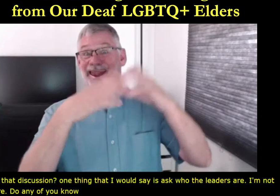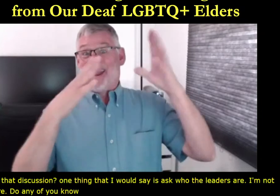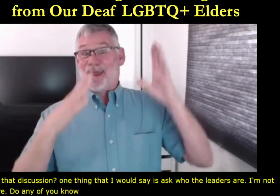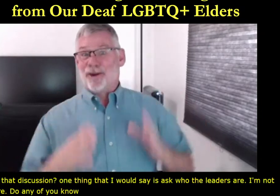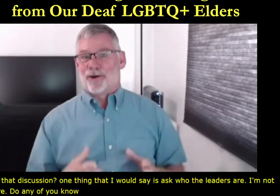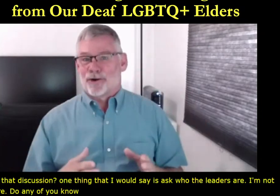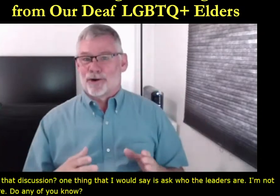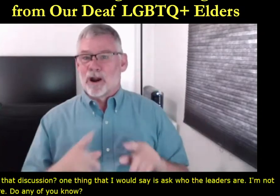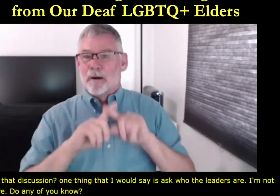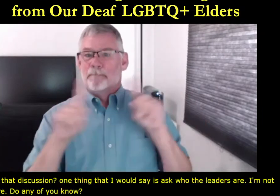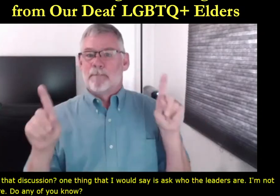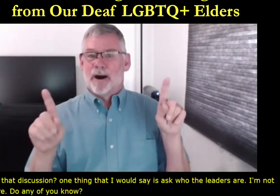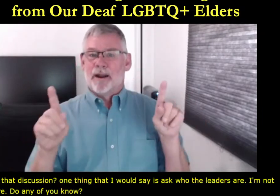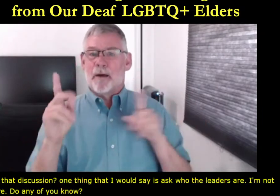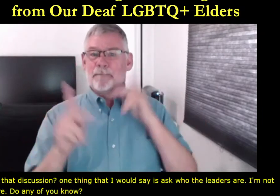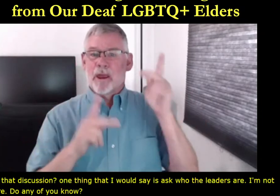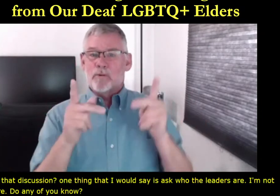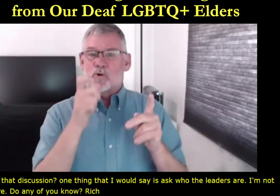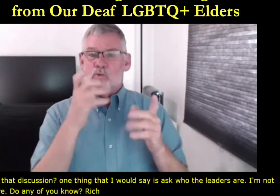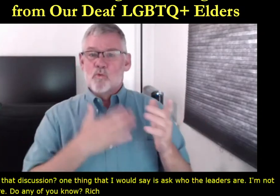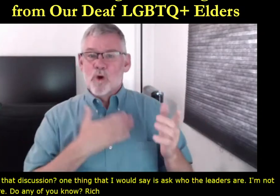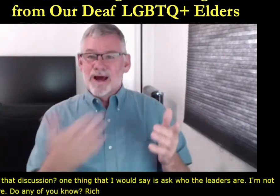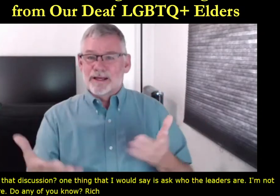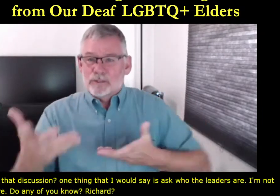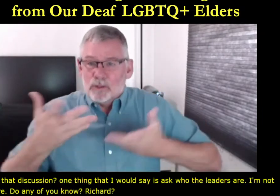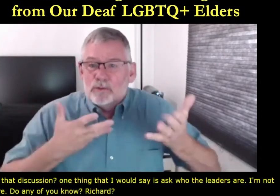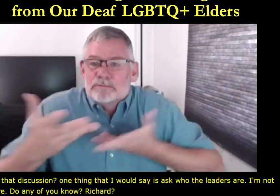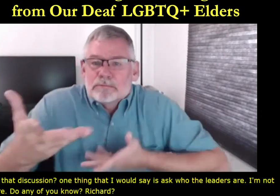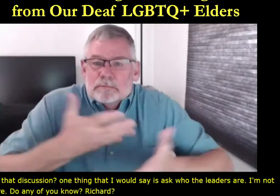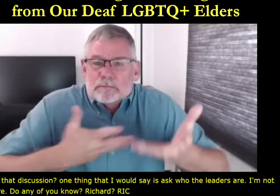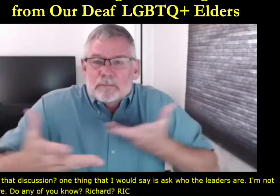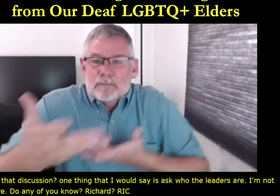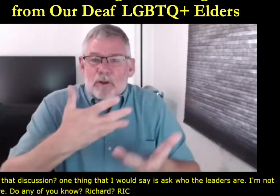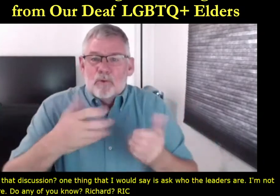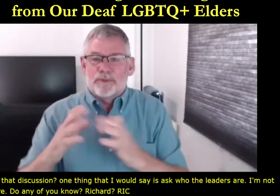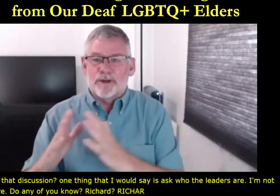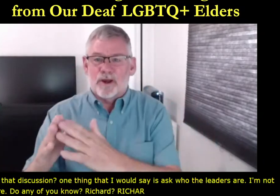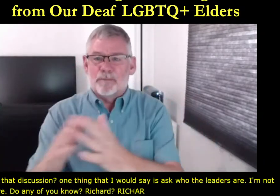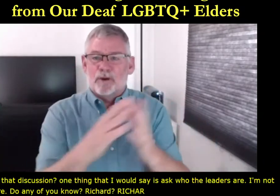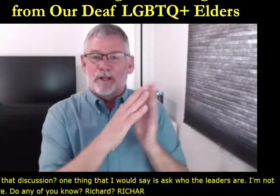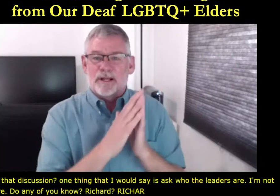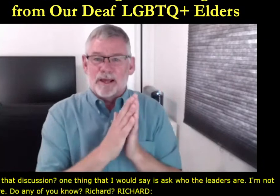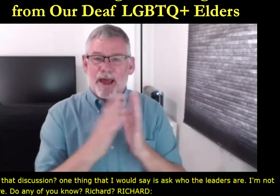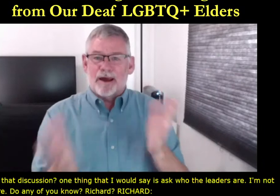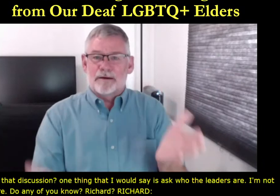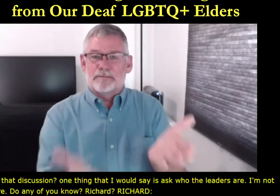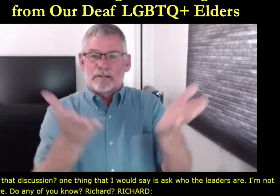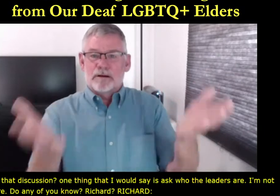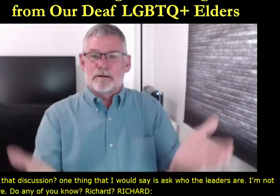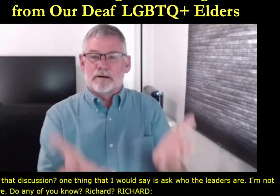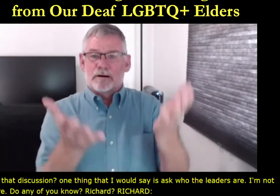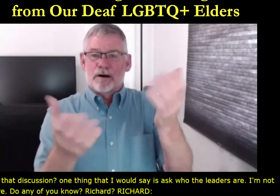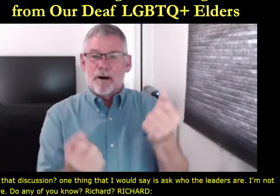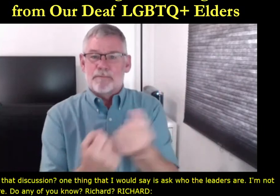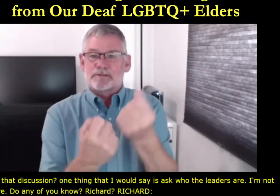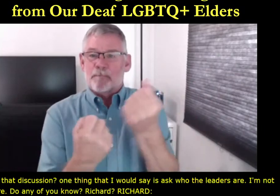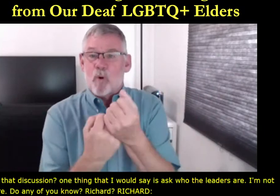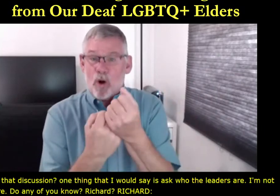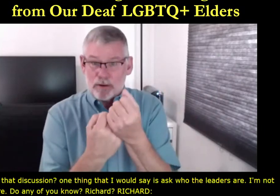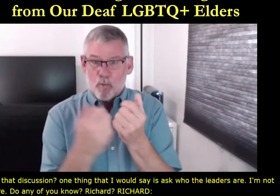i'm not necessarily a leader or not necessarily a leader but i think people who are willing to interact with the community and lift them